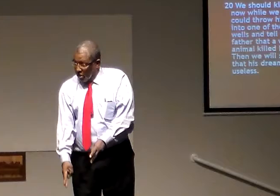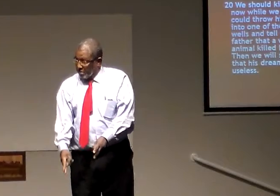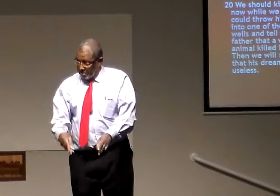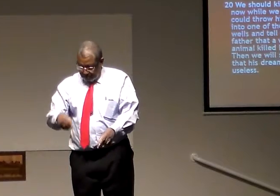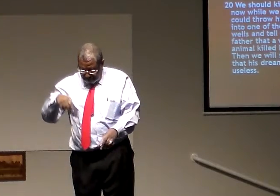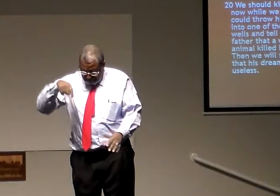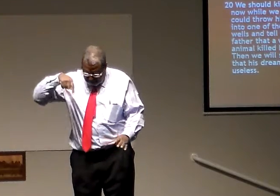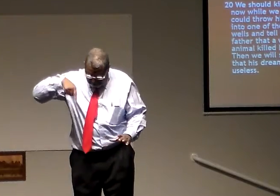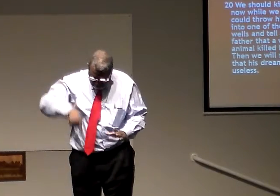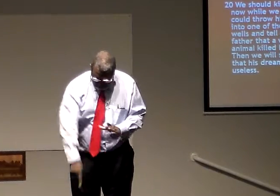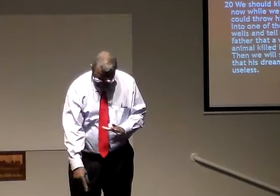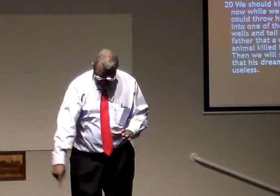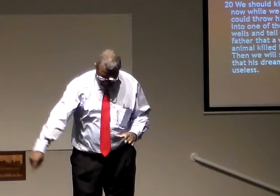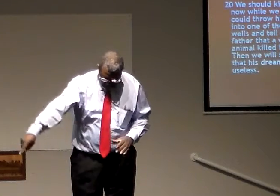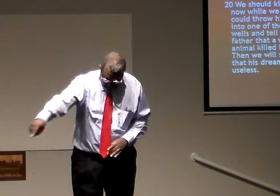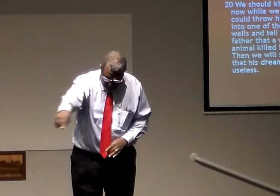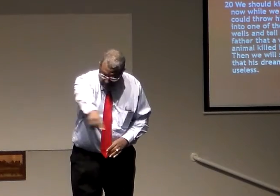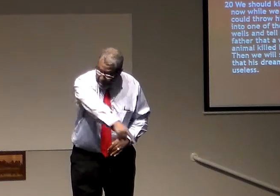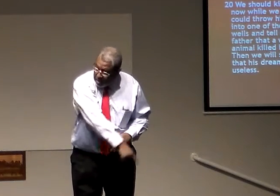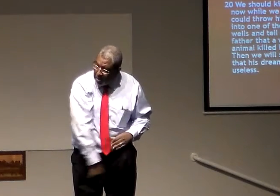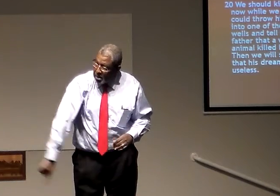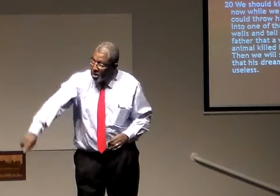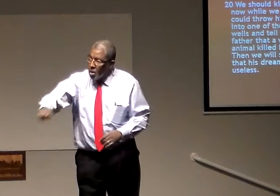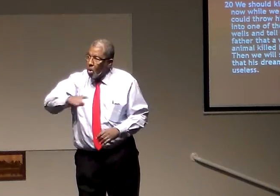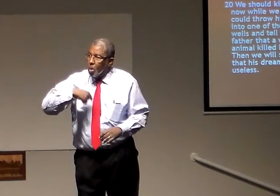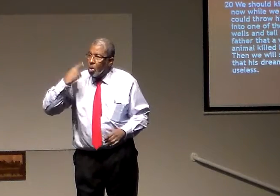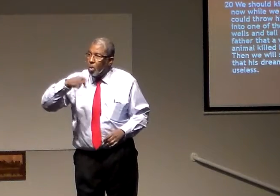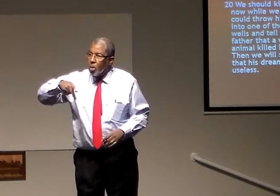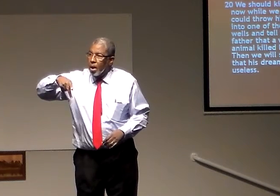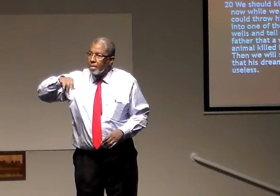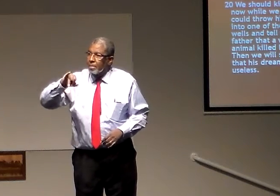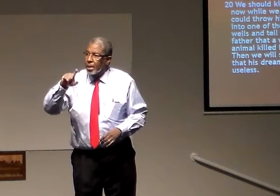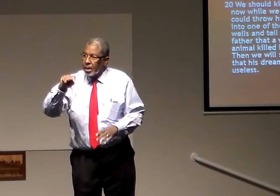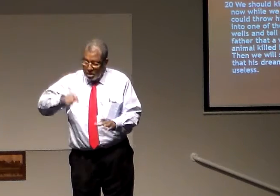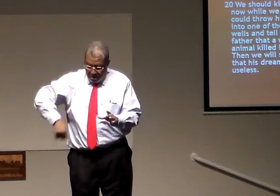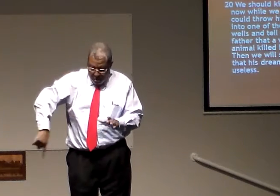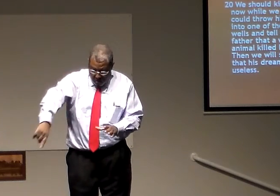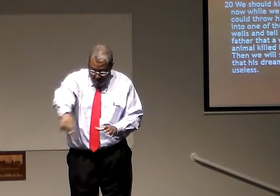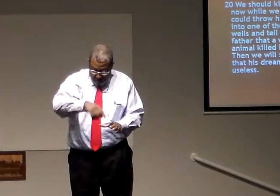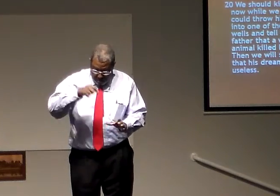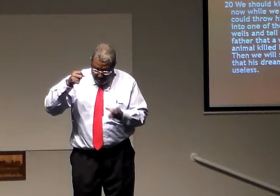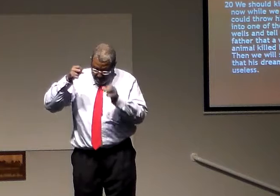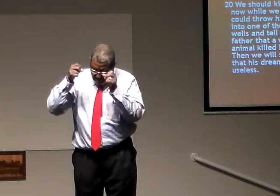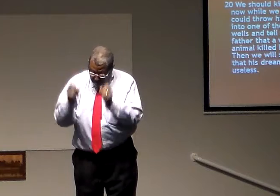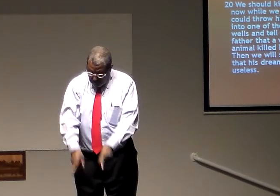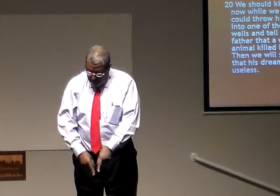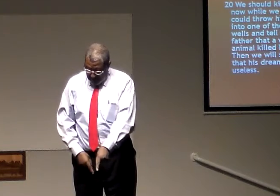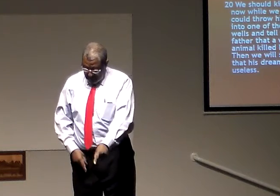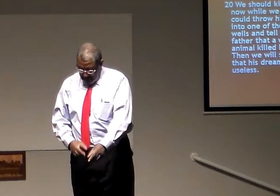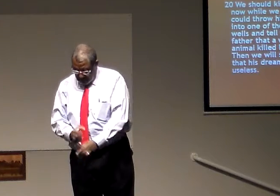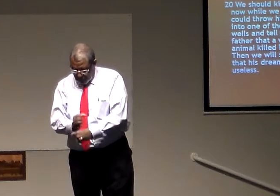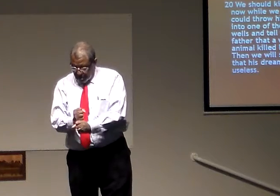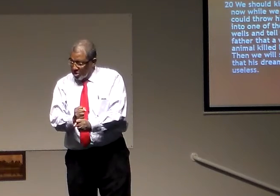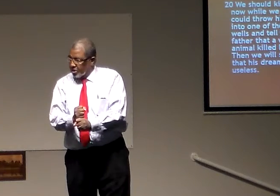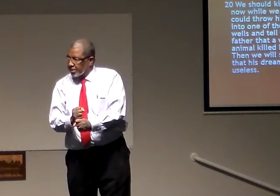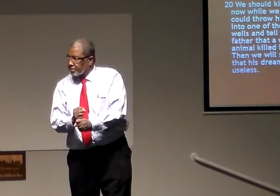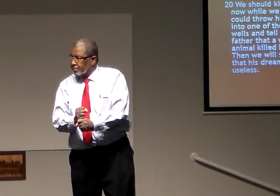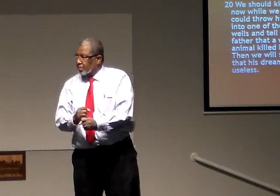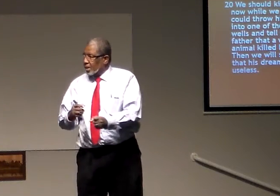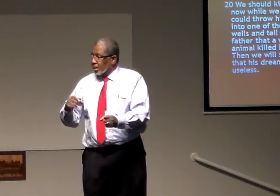We throw him deep down in the pit of the well. There's a pit down there. And then